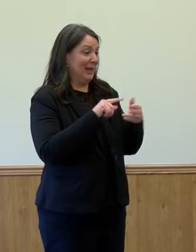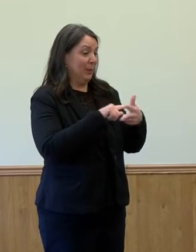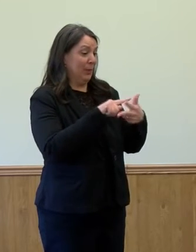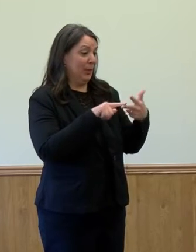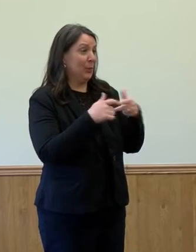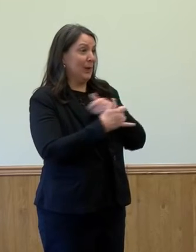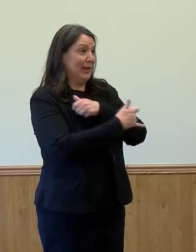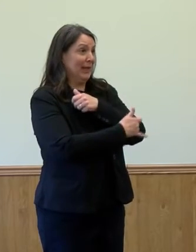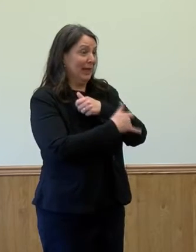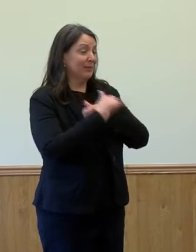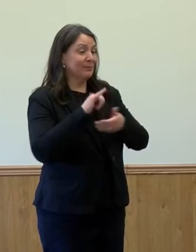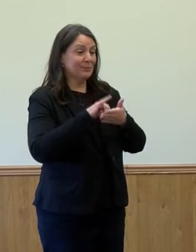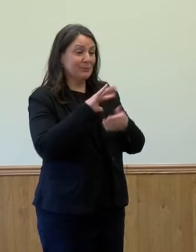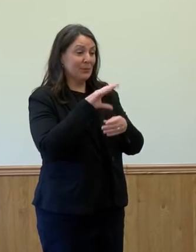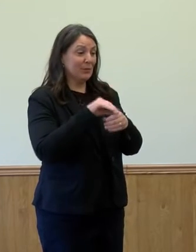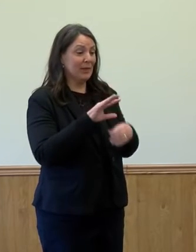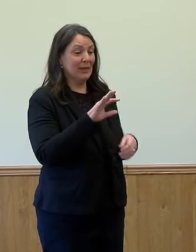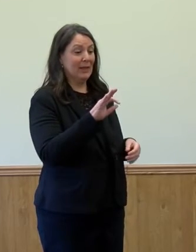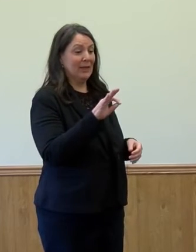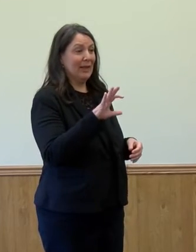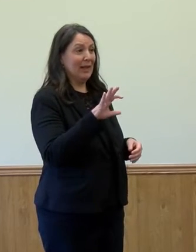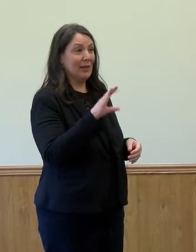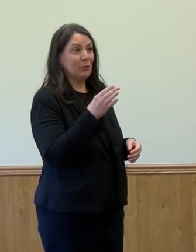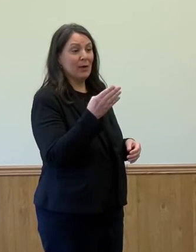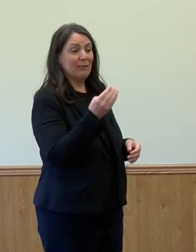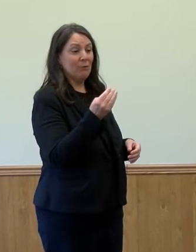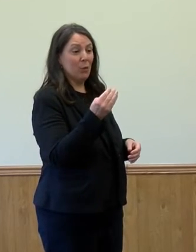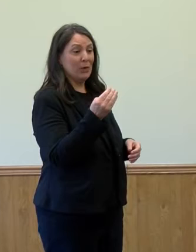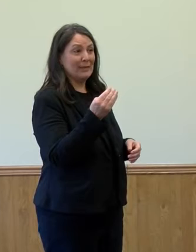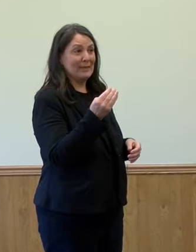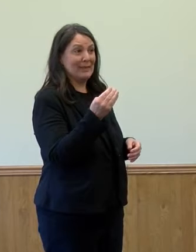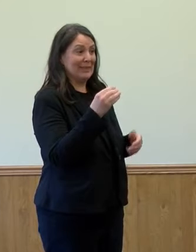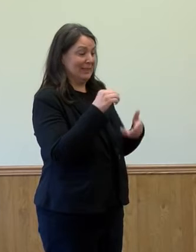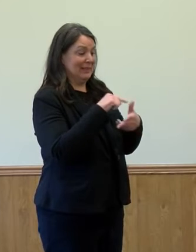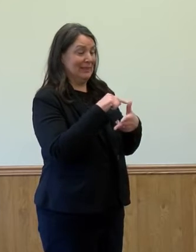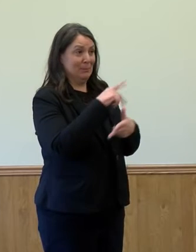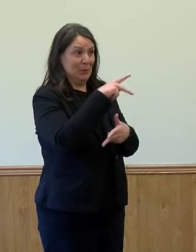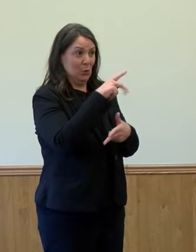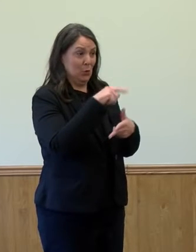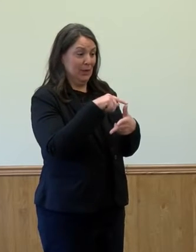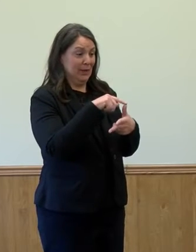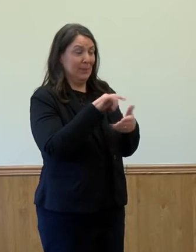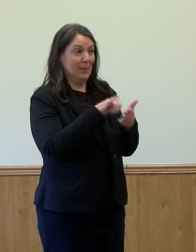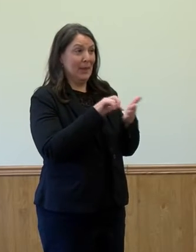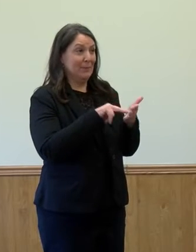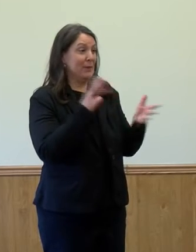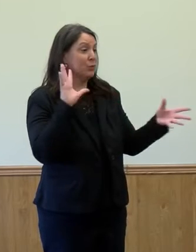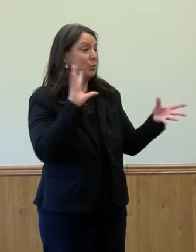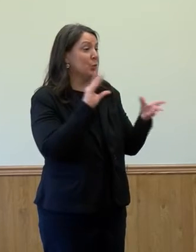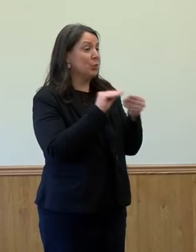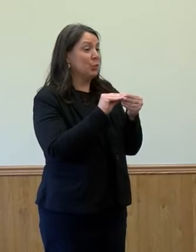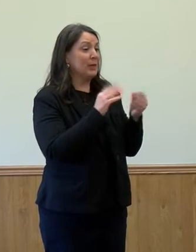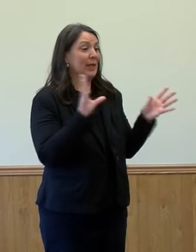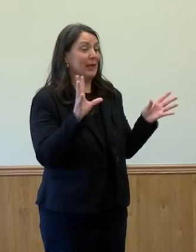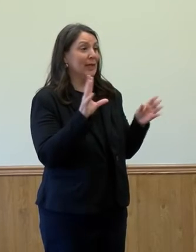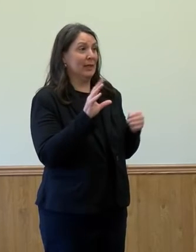includes 914 new cases in Peoria, bringing our to-date total